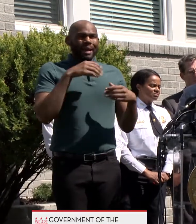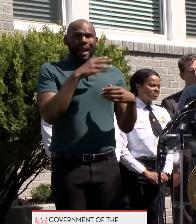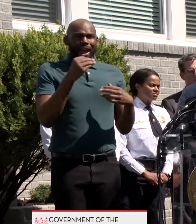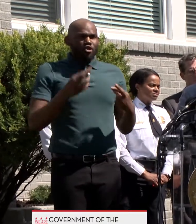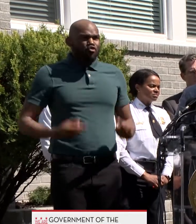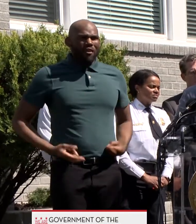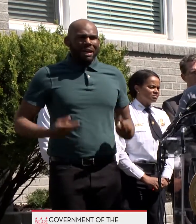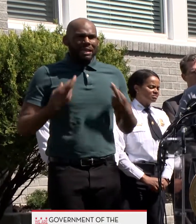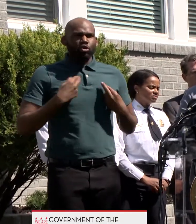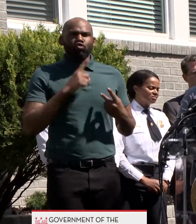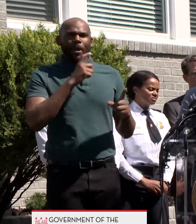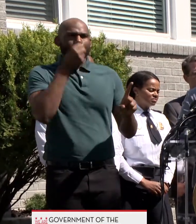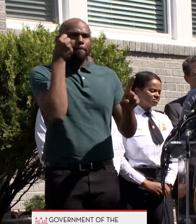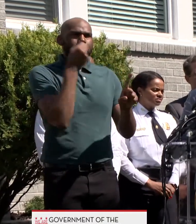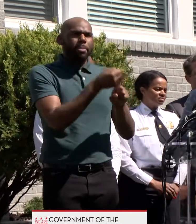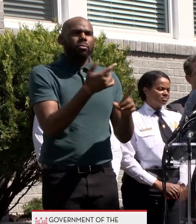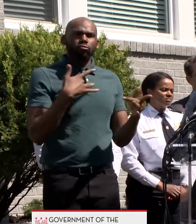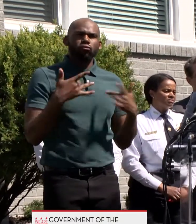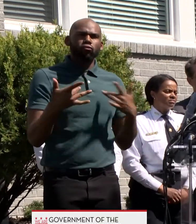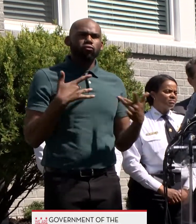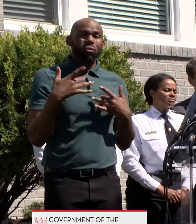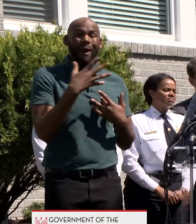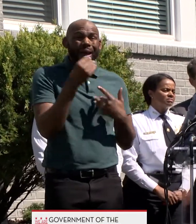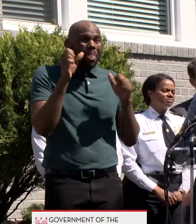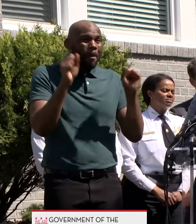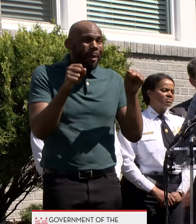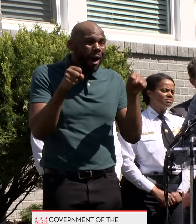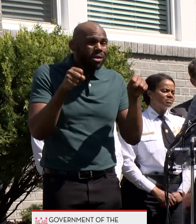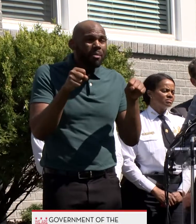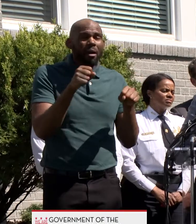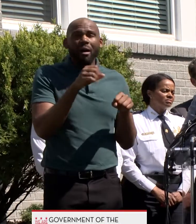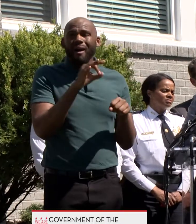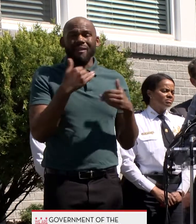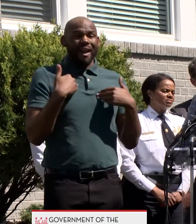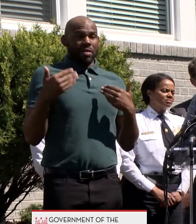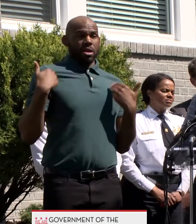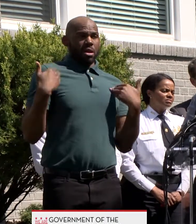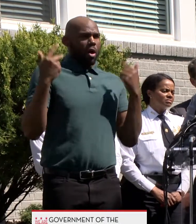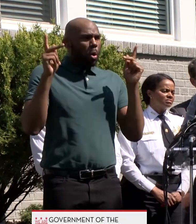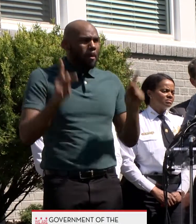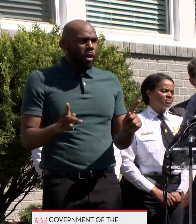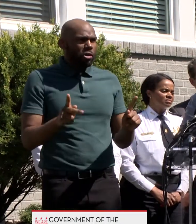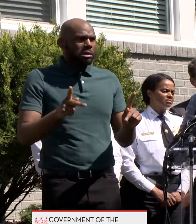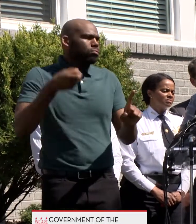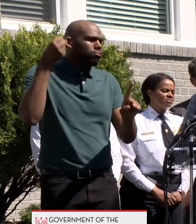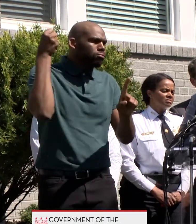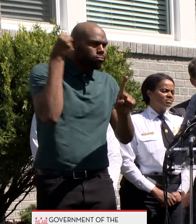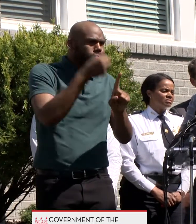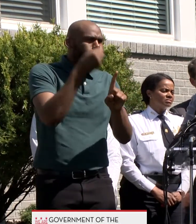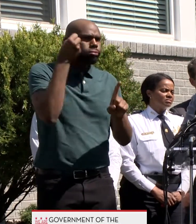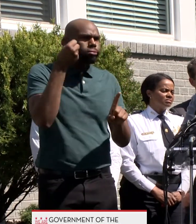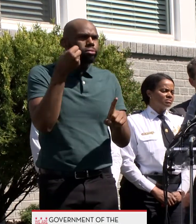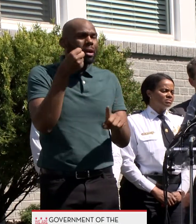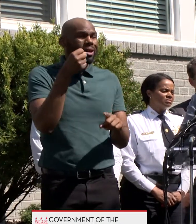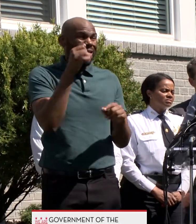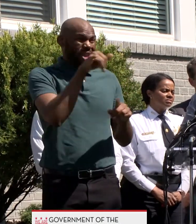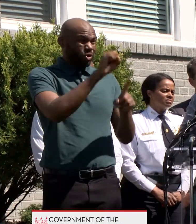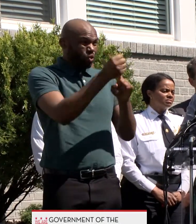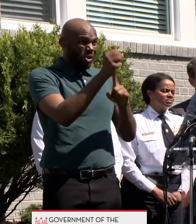residents affected, and the possibility, of course, of having any young person affected. In the case of the M